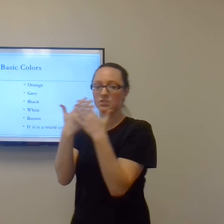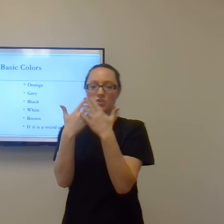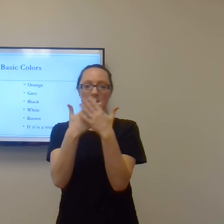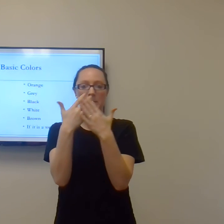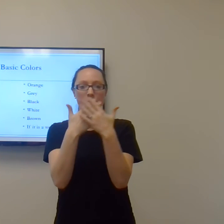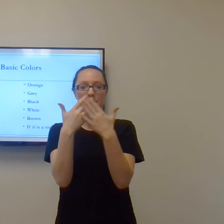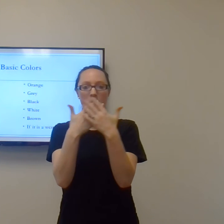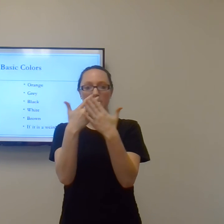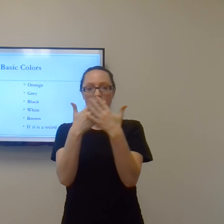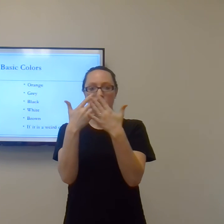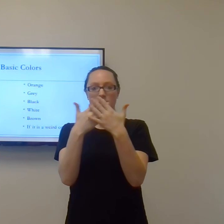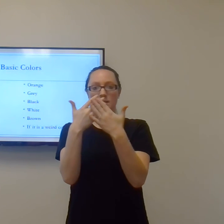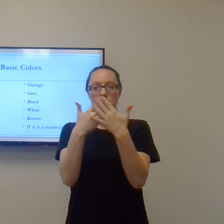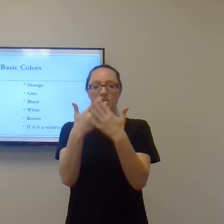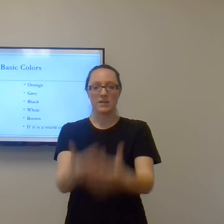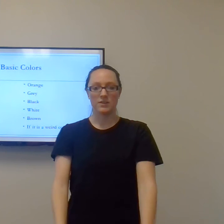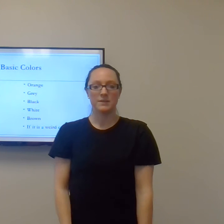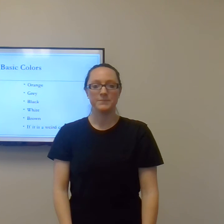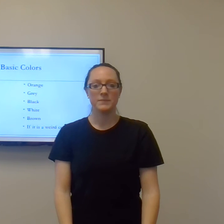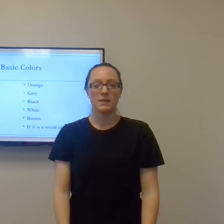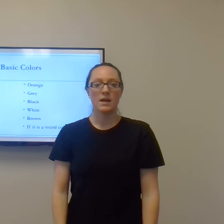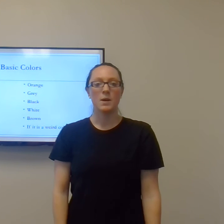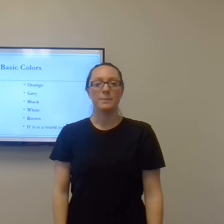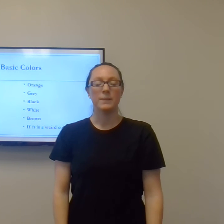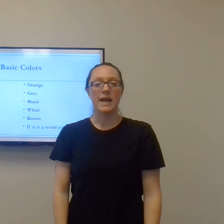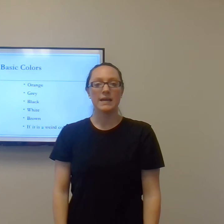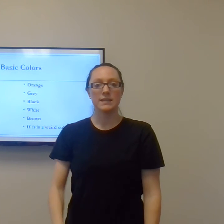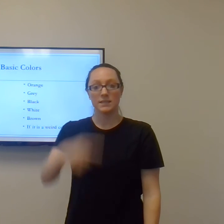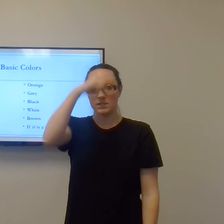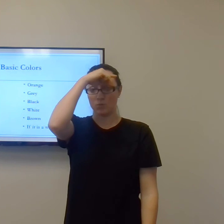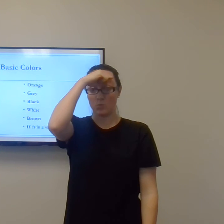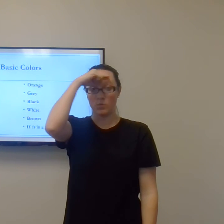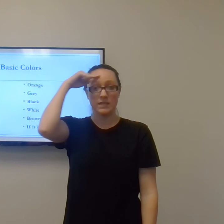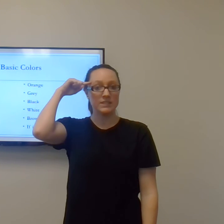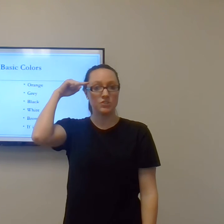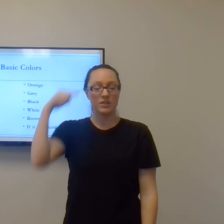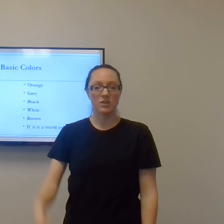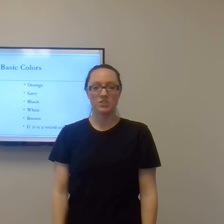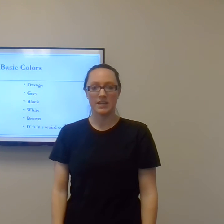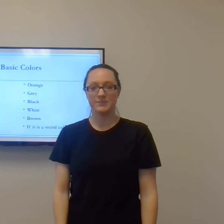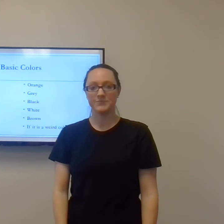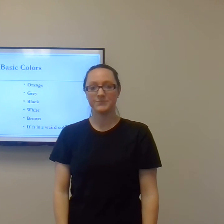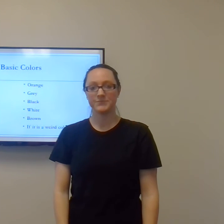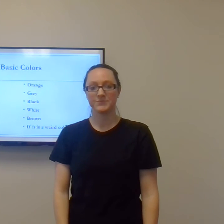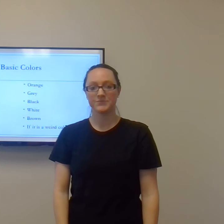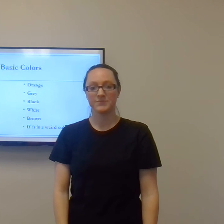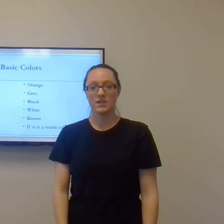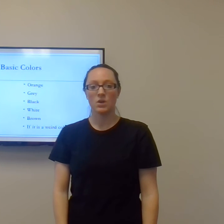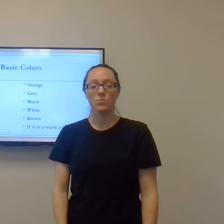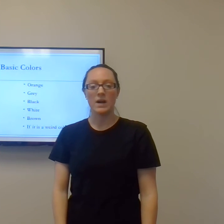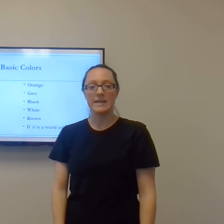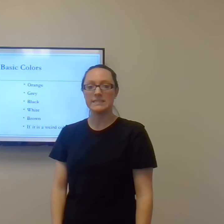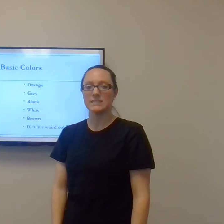gray. It's gray area. Black is one line straight across your head. White